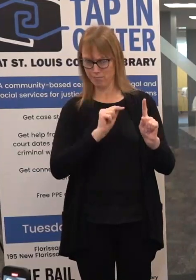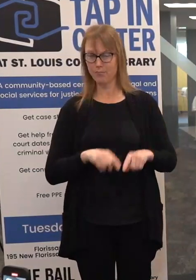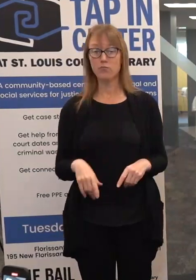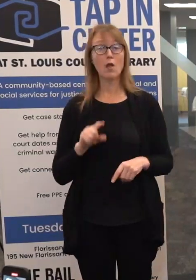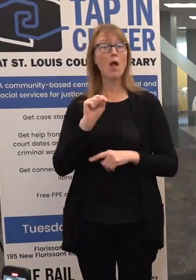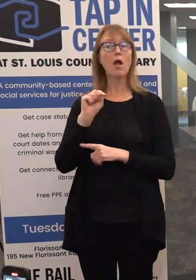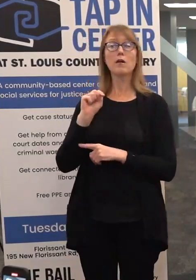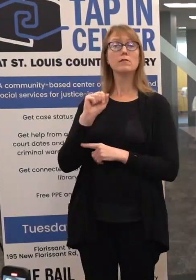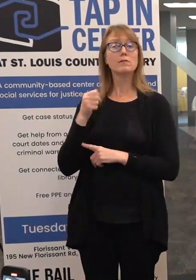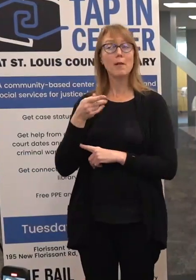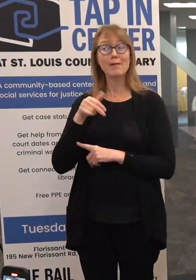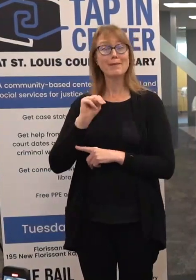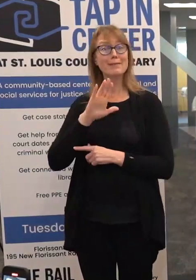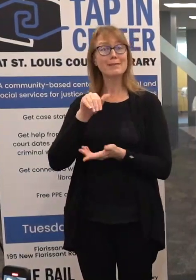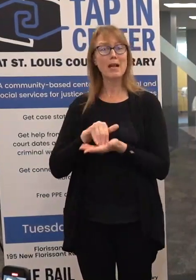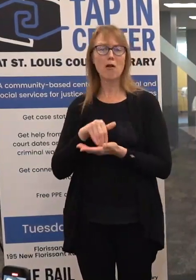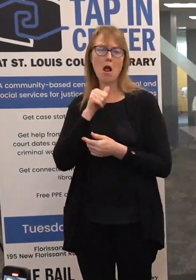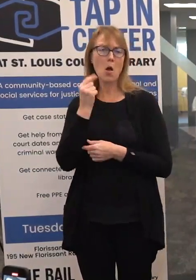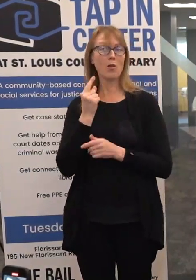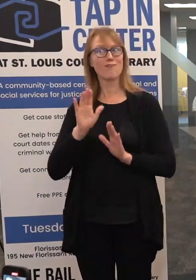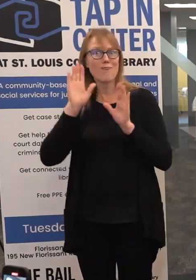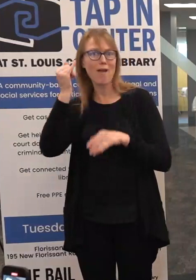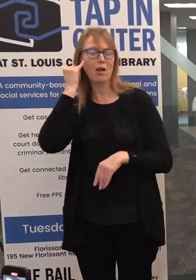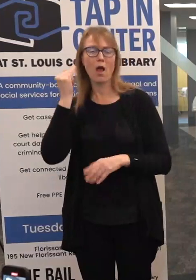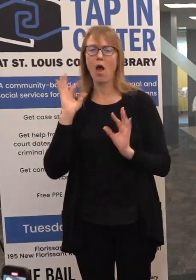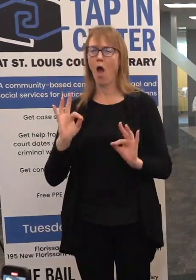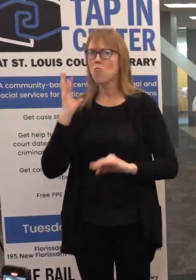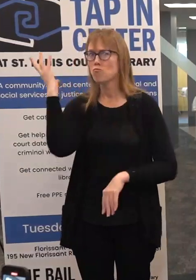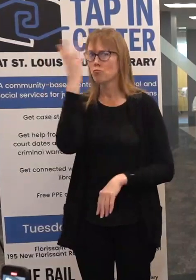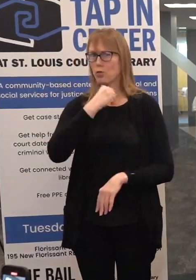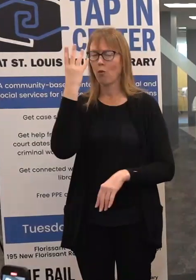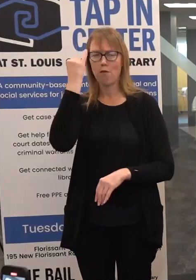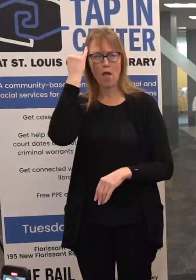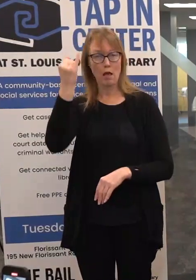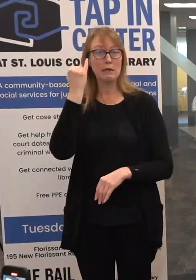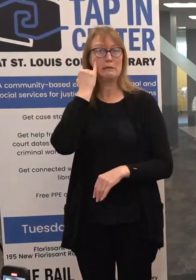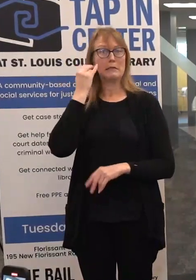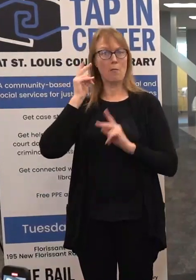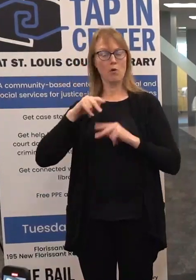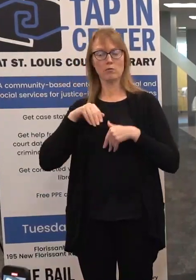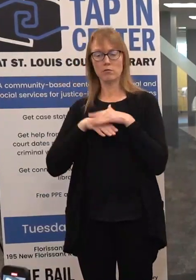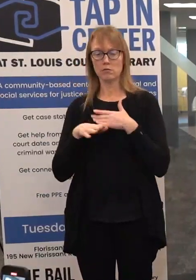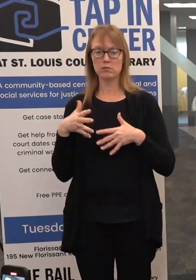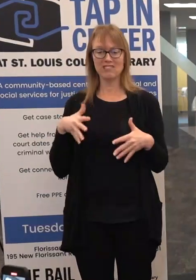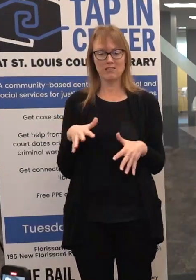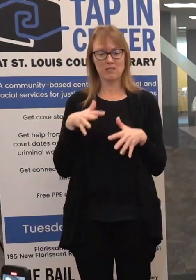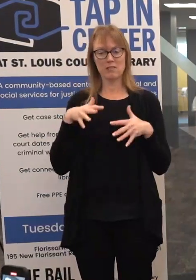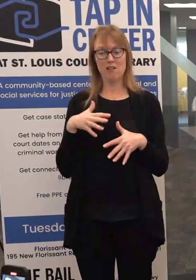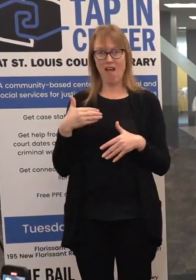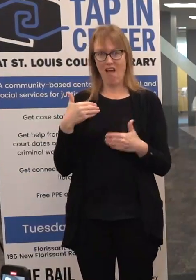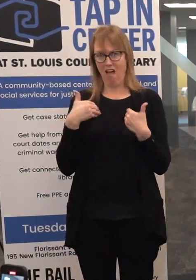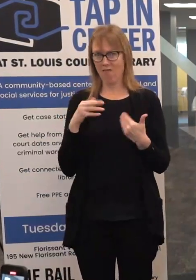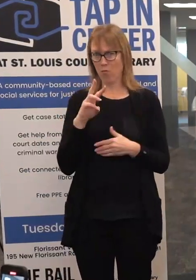is not just a great idea, but a beautiful idea. When you witness someone come in with the anxiety of having warrants, I myself